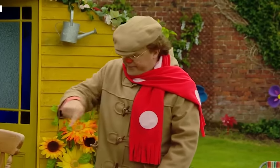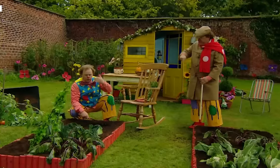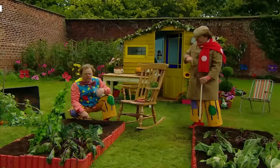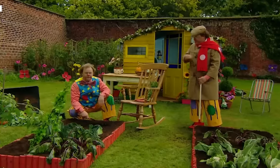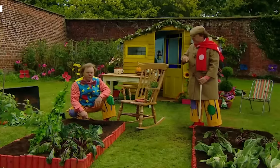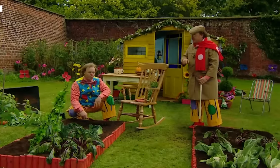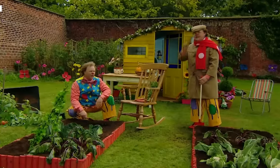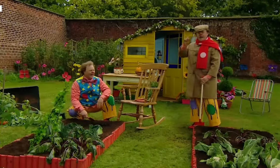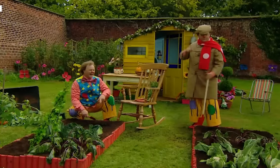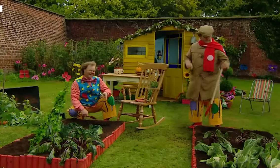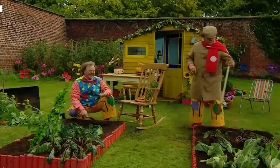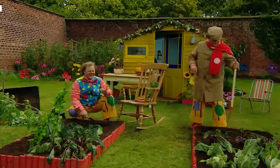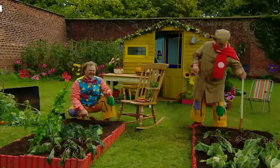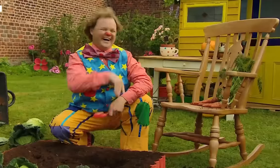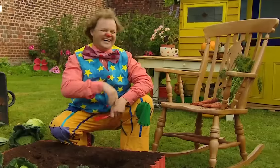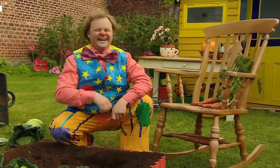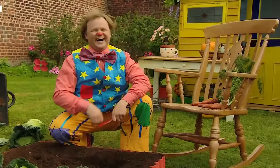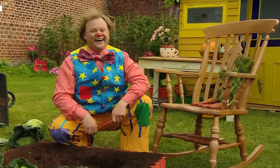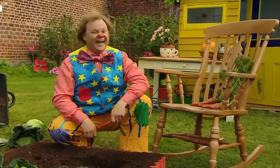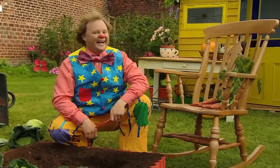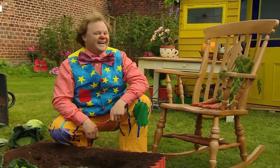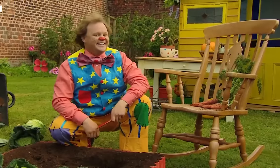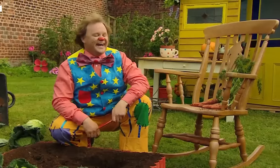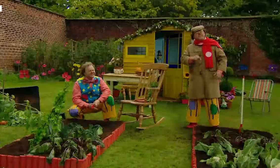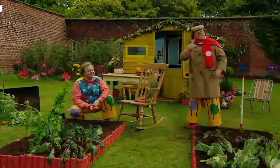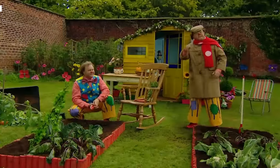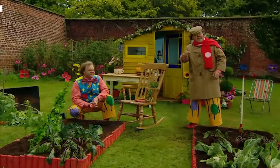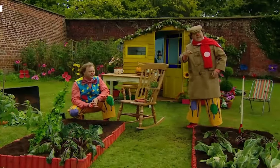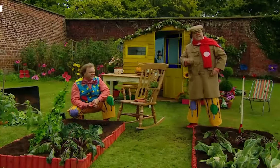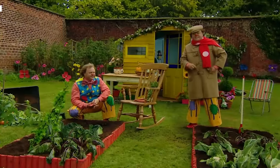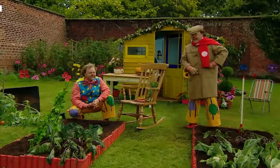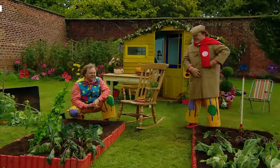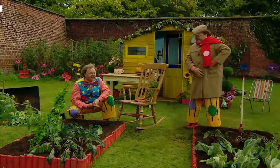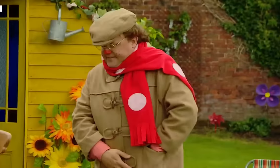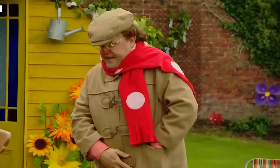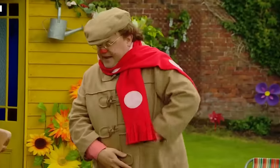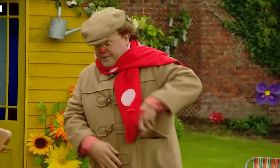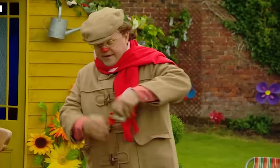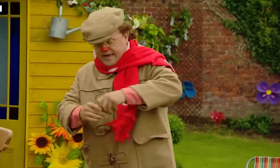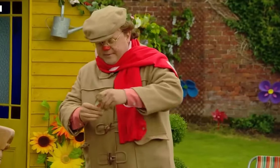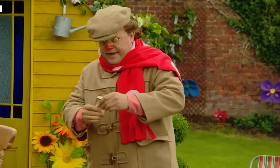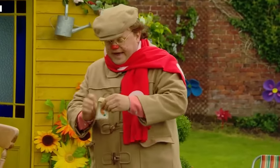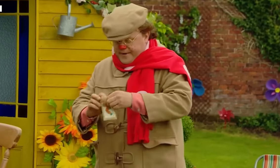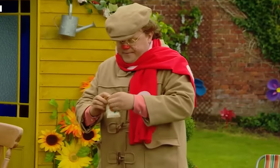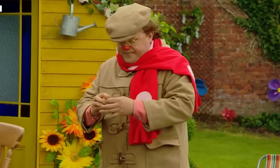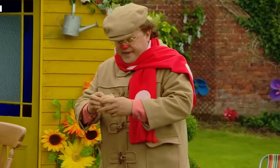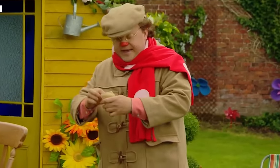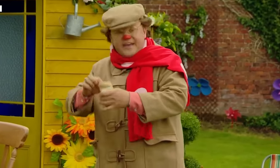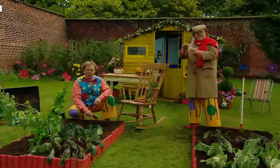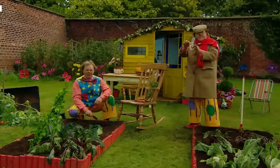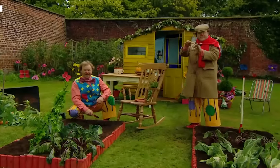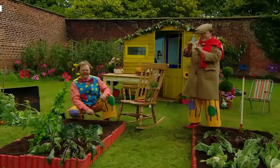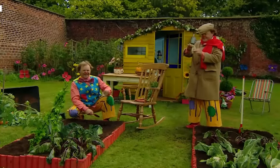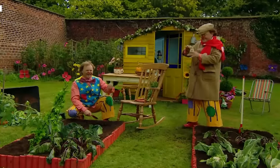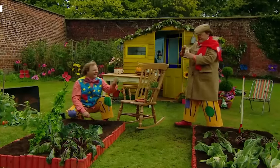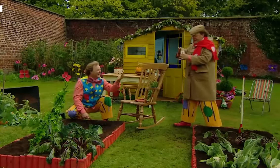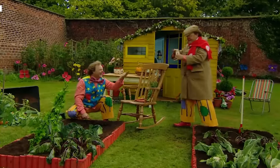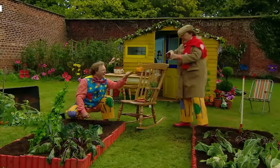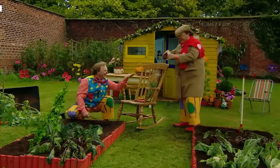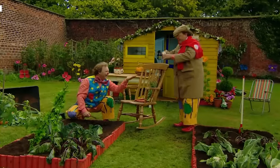holes. Now, we need to plant the seeds next. So, here we go. Ooh. Seeds, a couple of